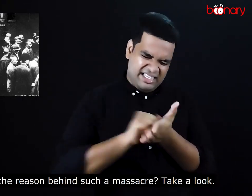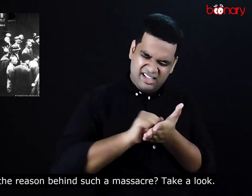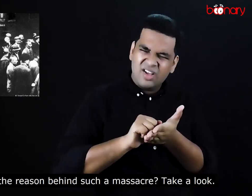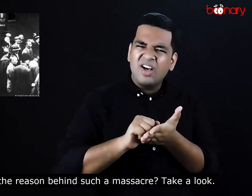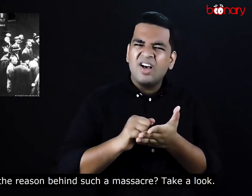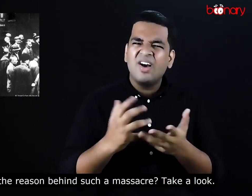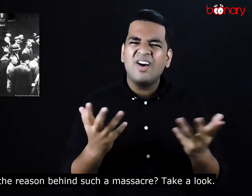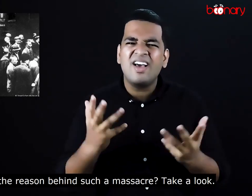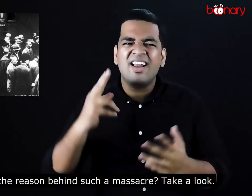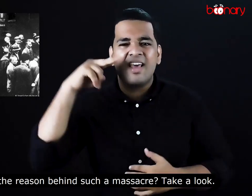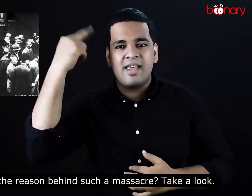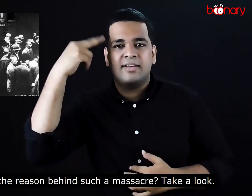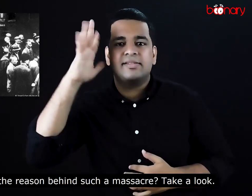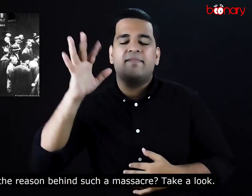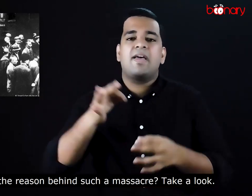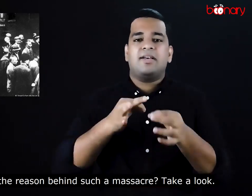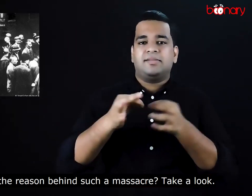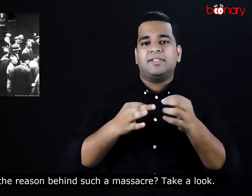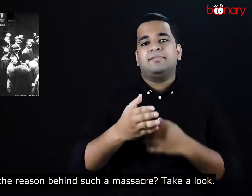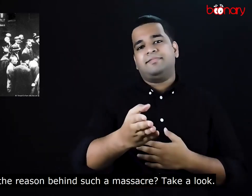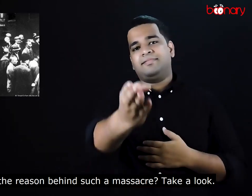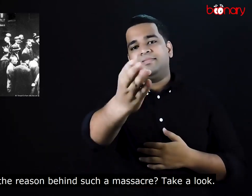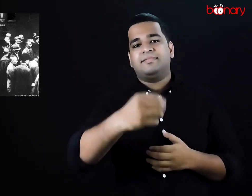reason behind such a massacre? Take a look.